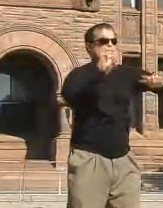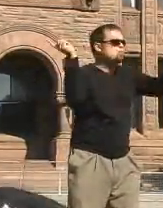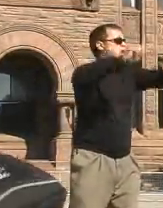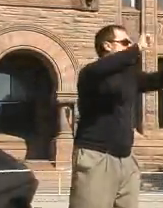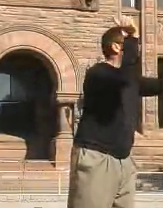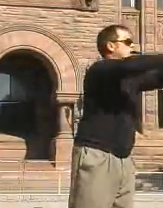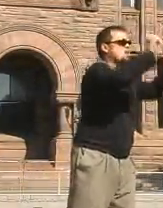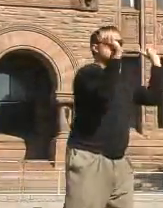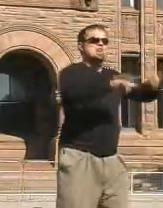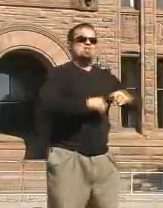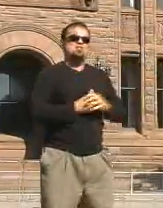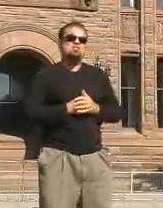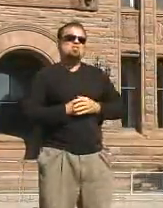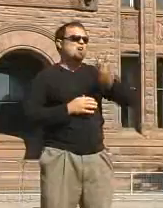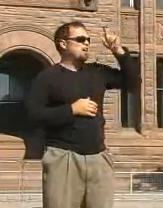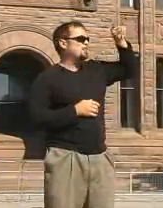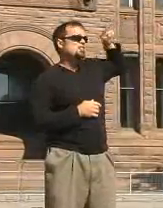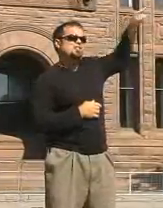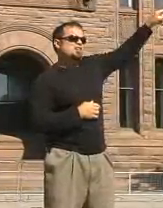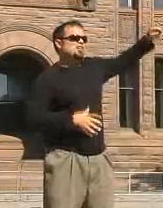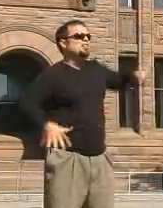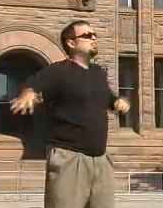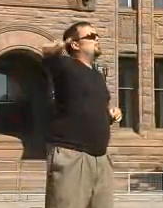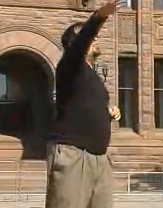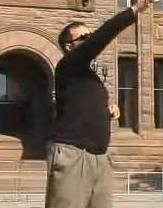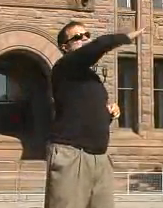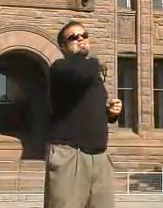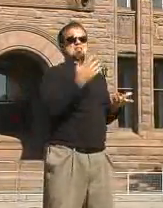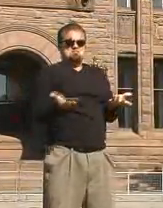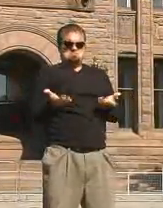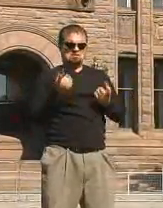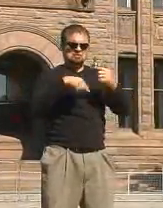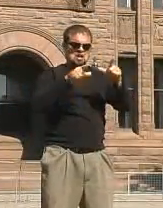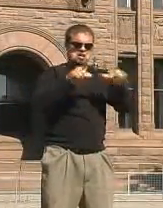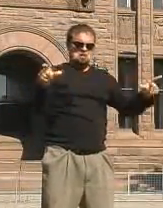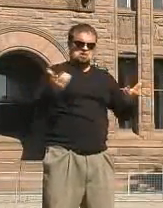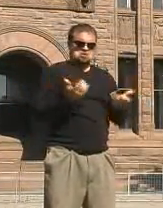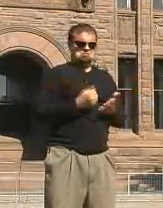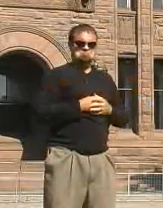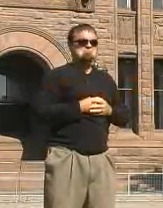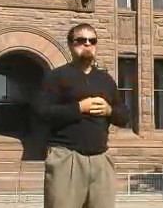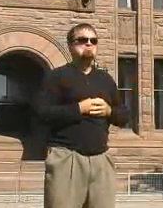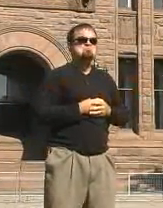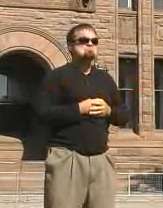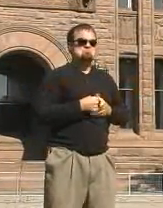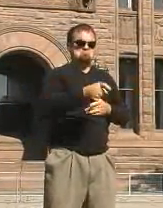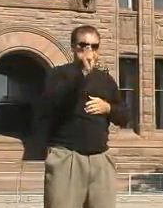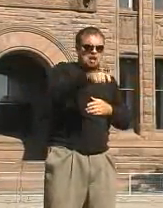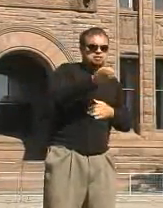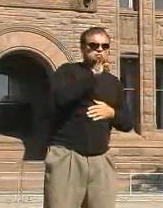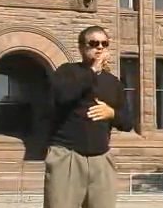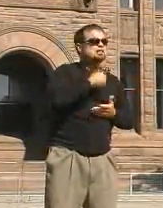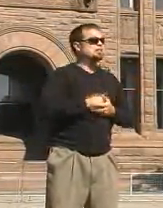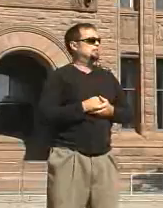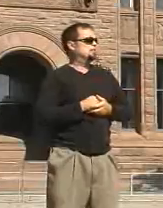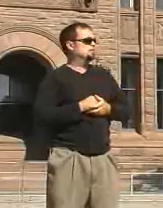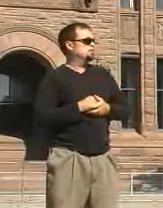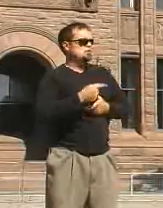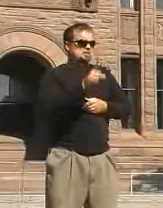The frustrations and the barriers in finding employment. And why? Because they think, well, sign language, that's not what we want. We